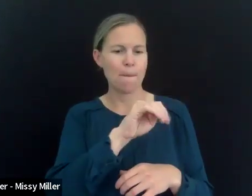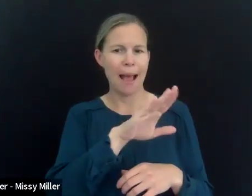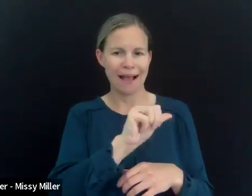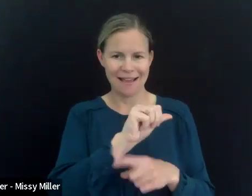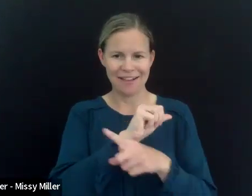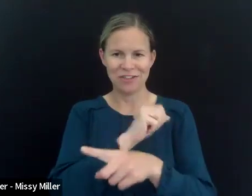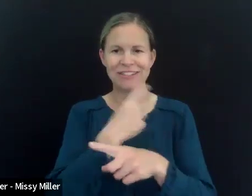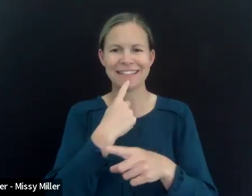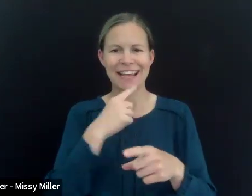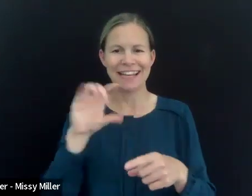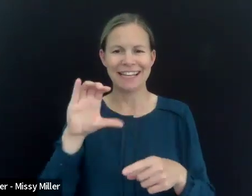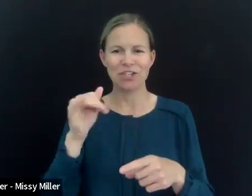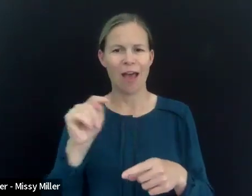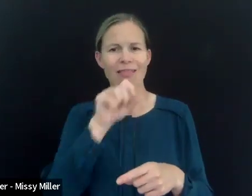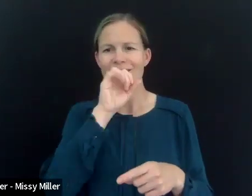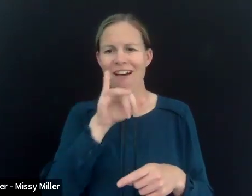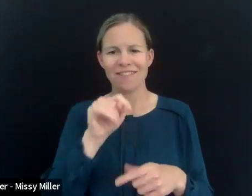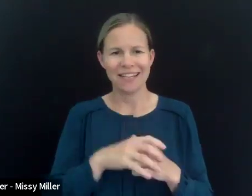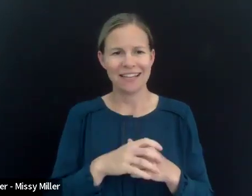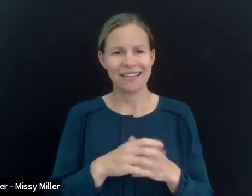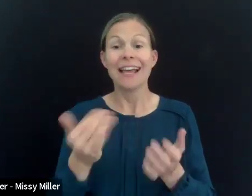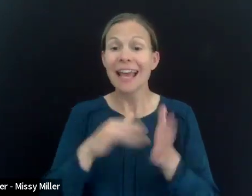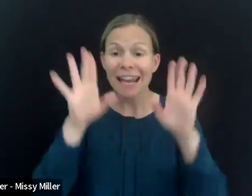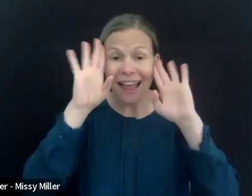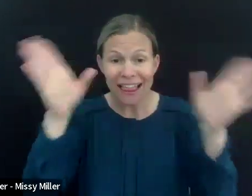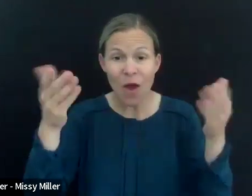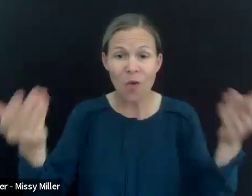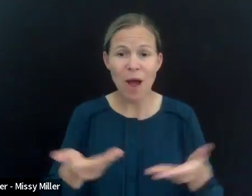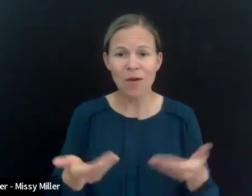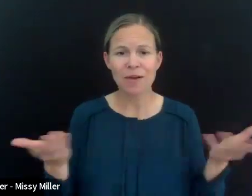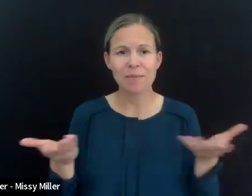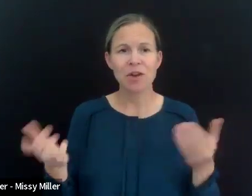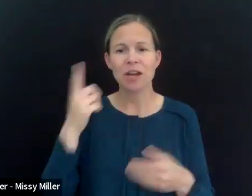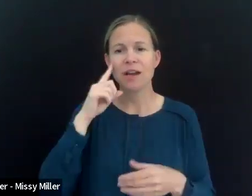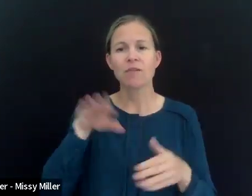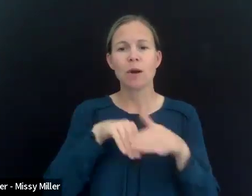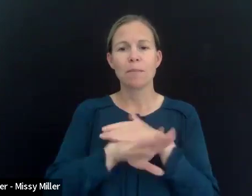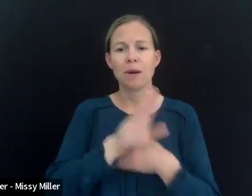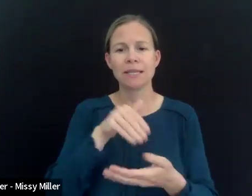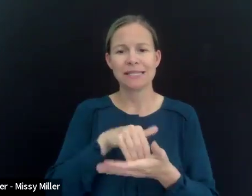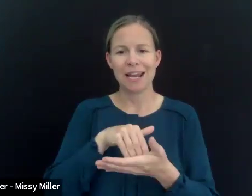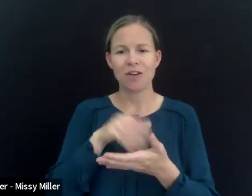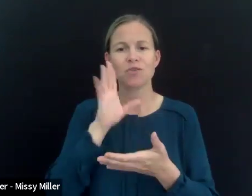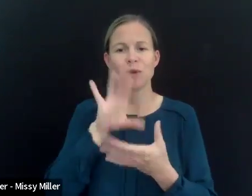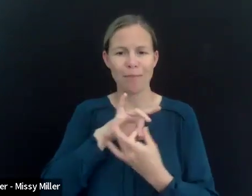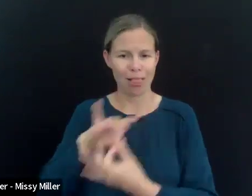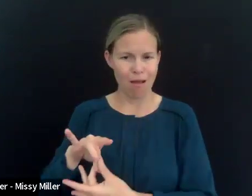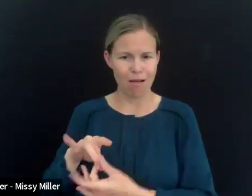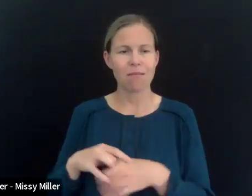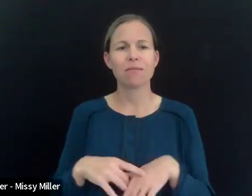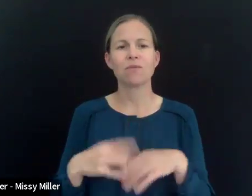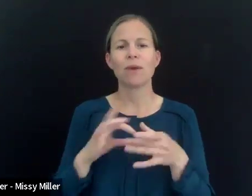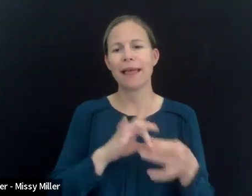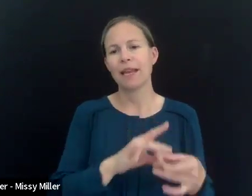as well. Hi, everybody, welcome. You are here for Birth Centers Belong. We'll be talking all things